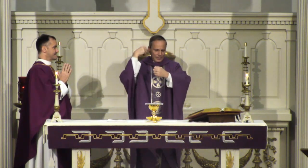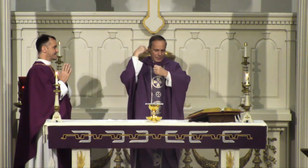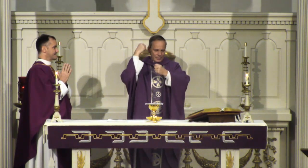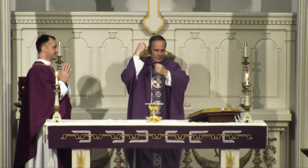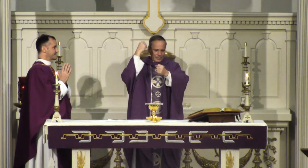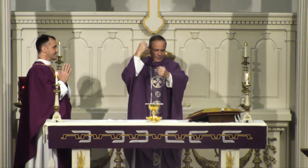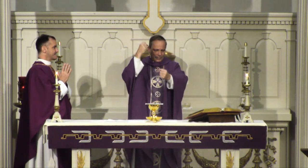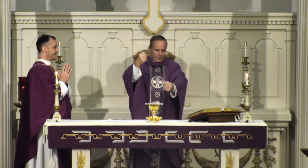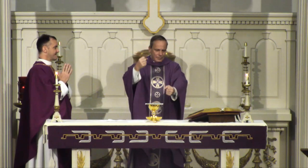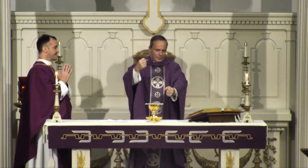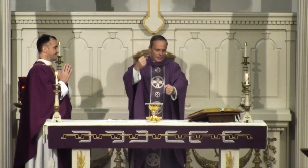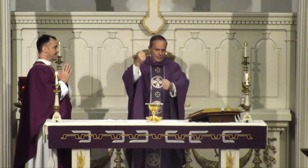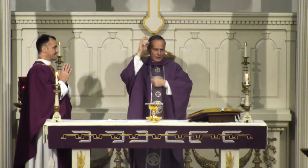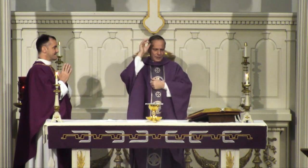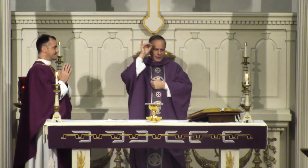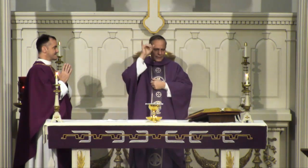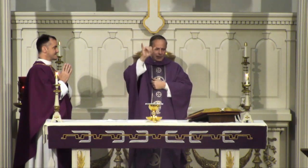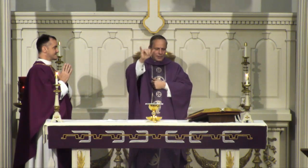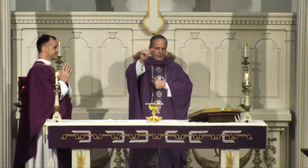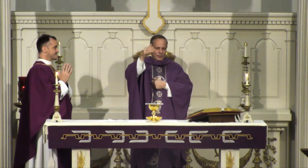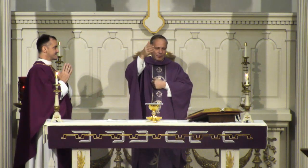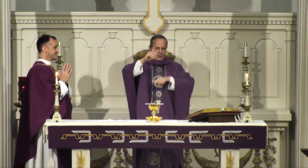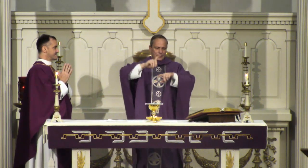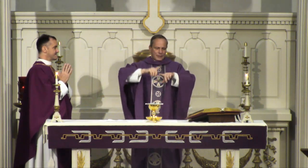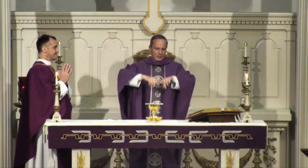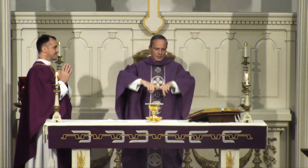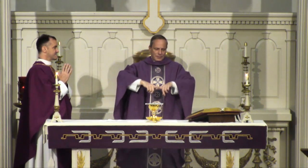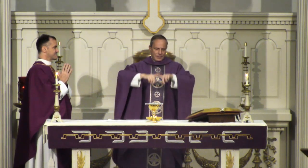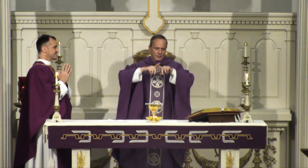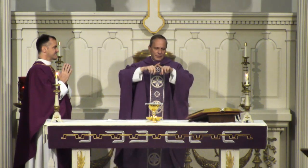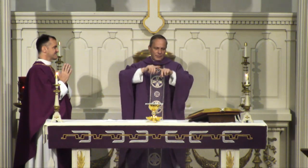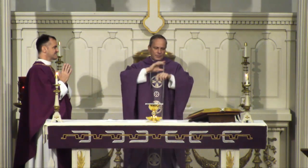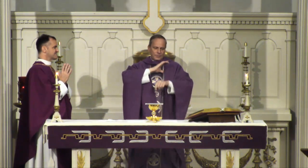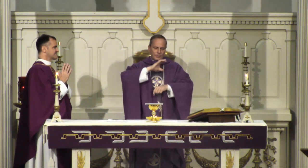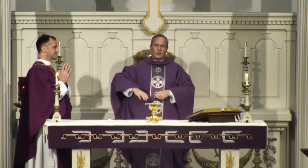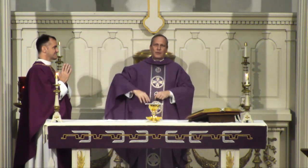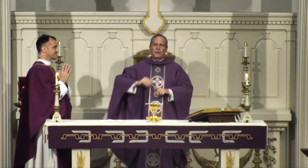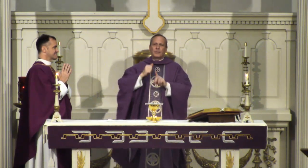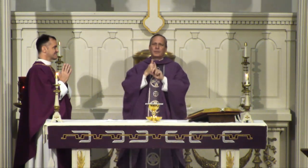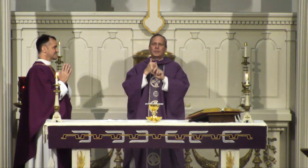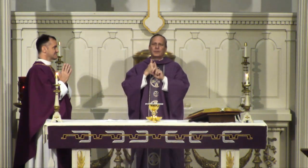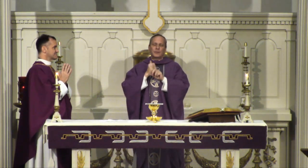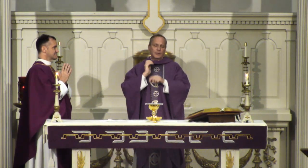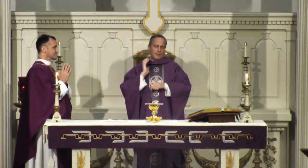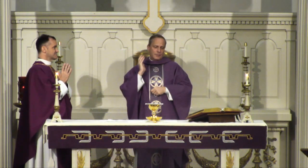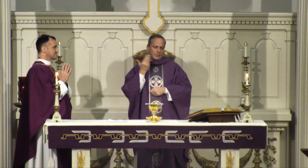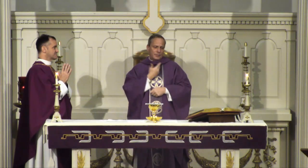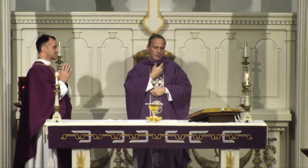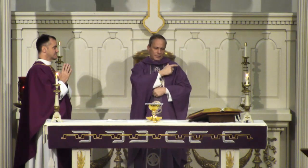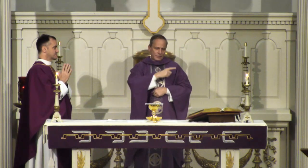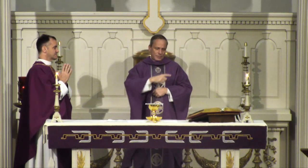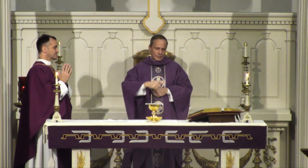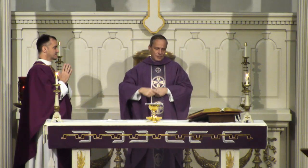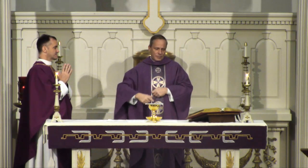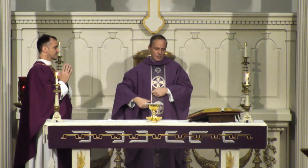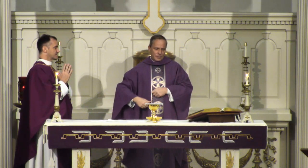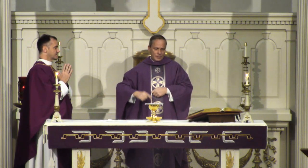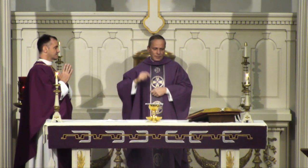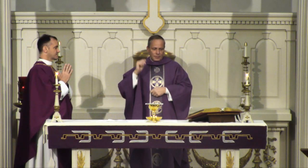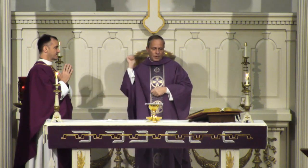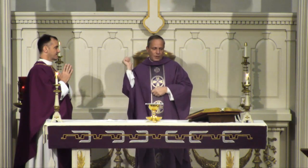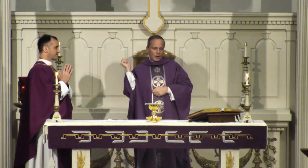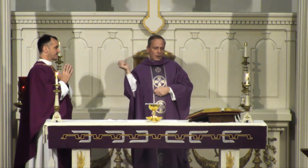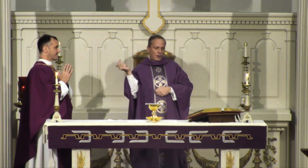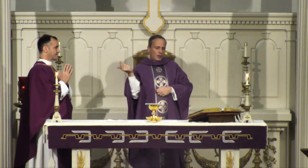thanks, Lord, Holy Father, Almighty and Eternal God, through Christ